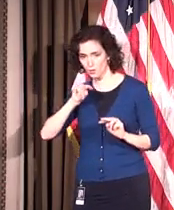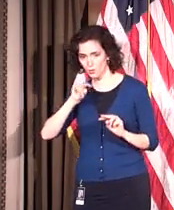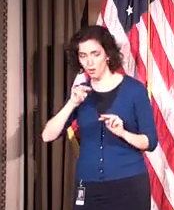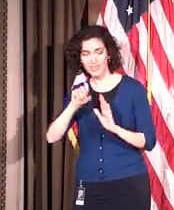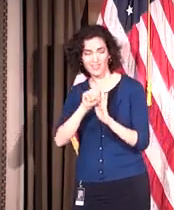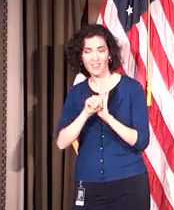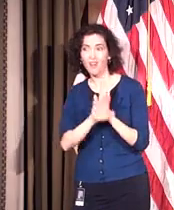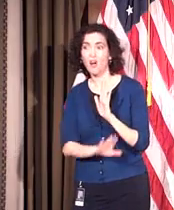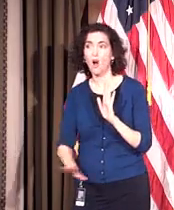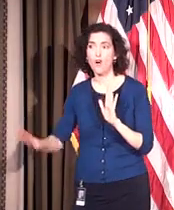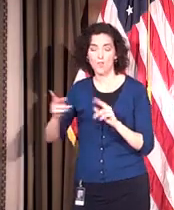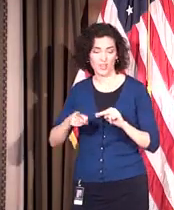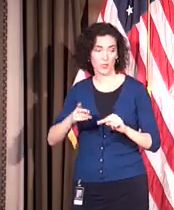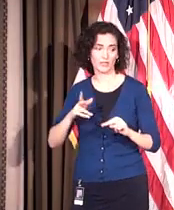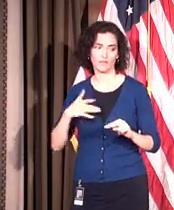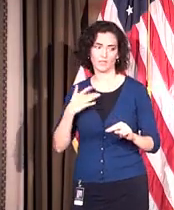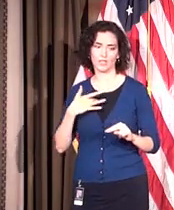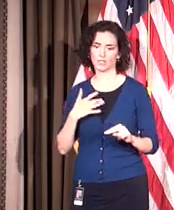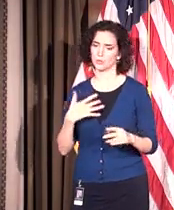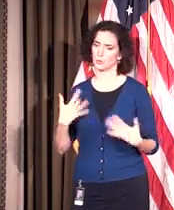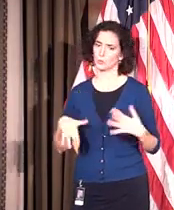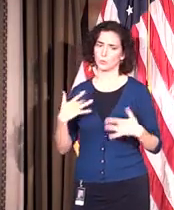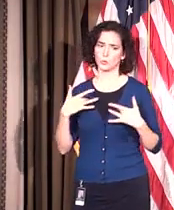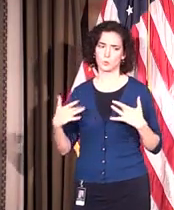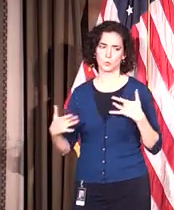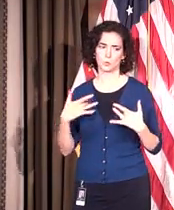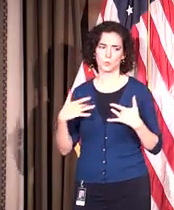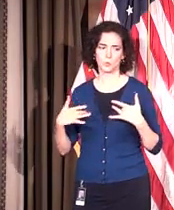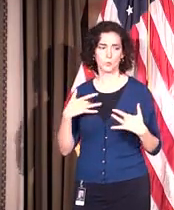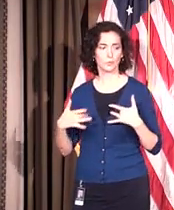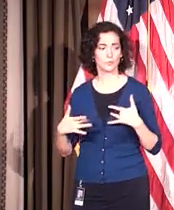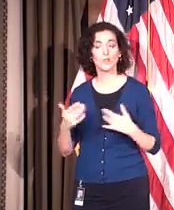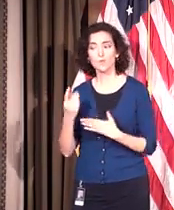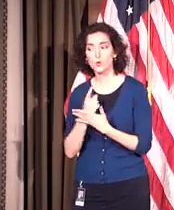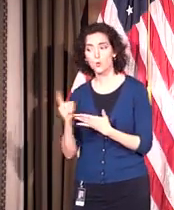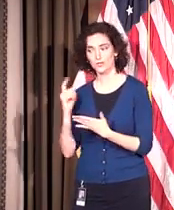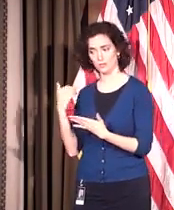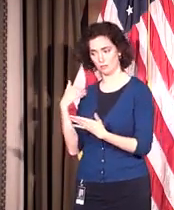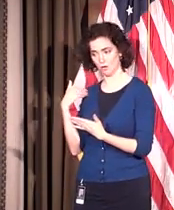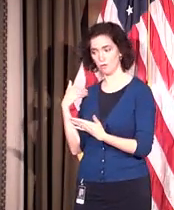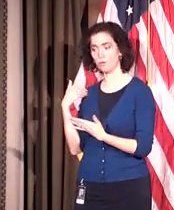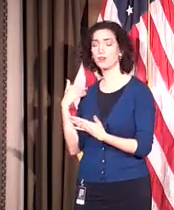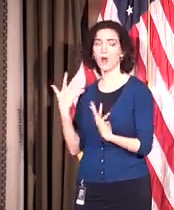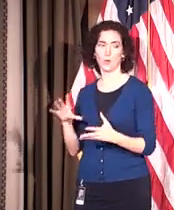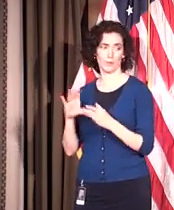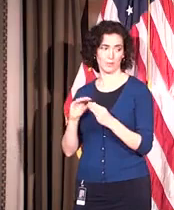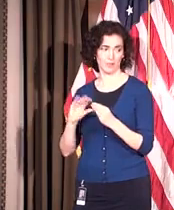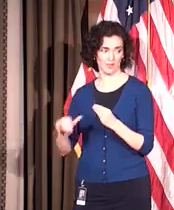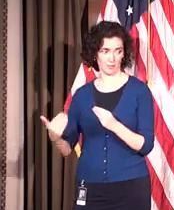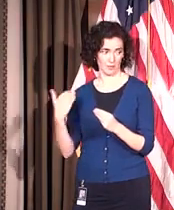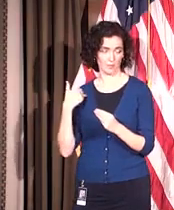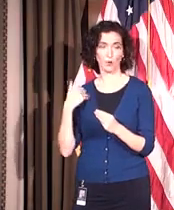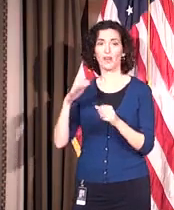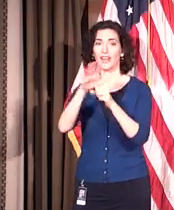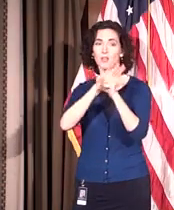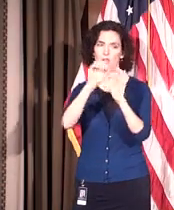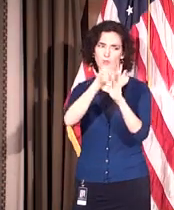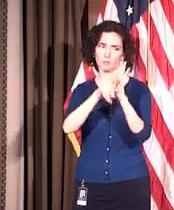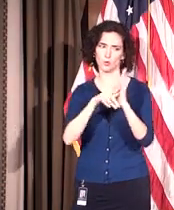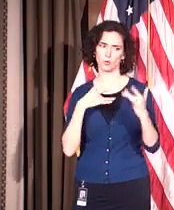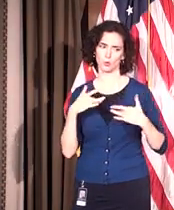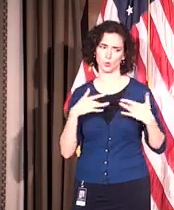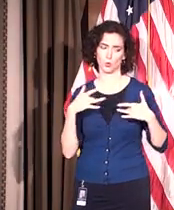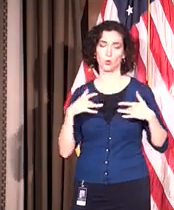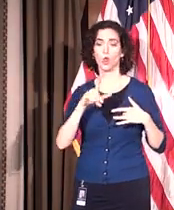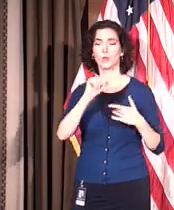across the state. We certainly, really a couple of weeks ago, were really concerned about the Shreveport area, about